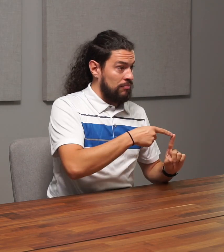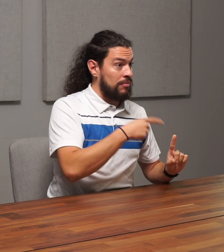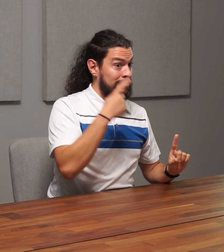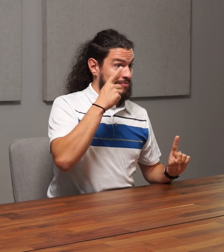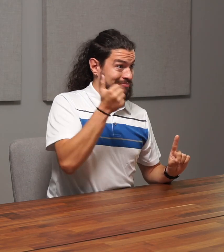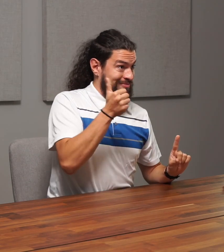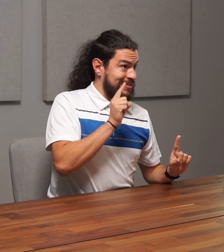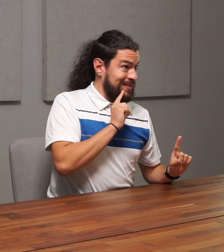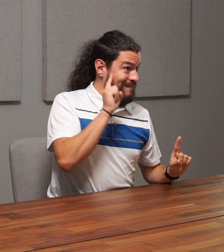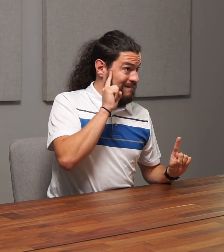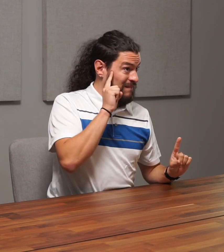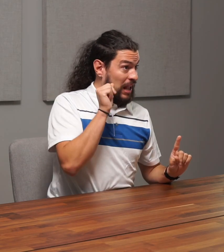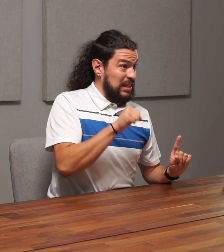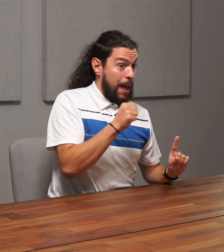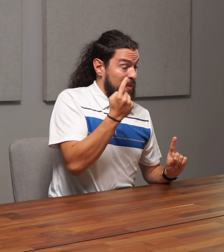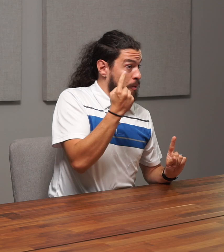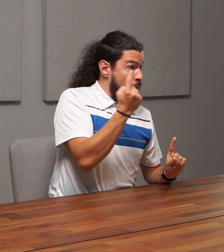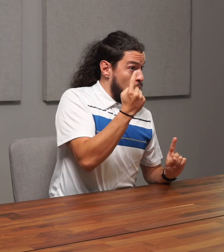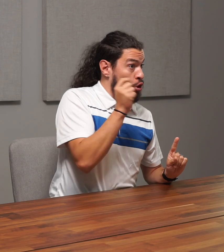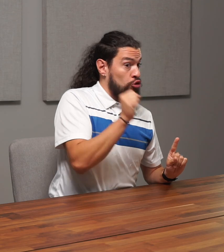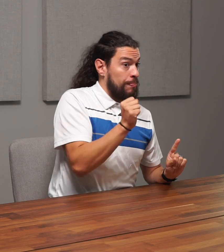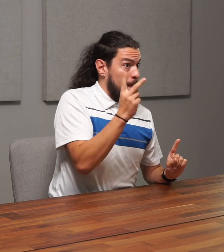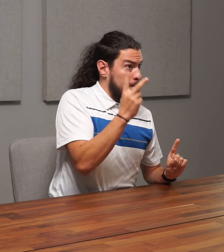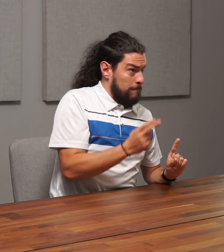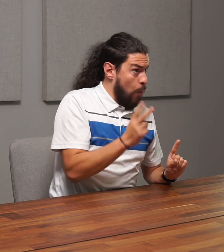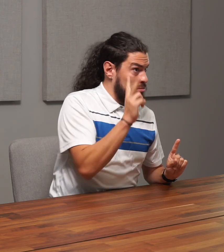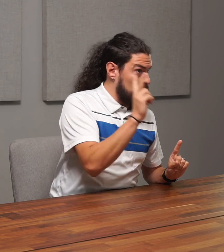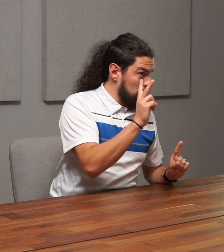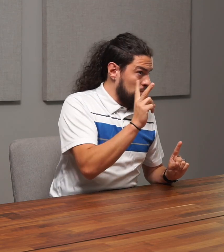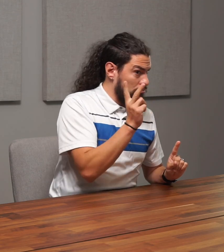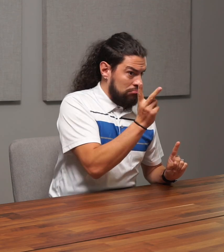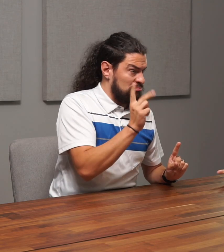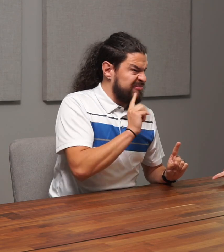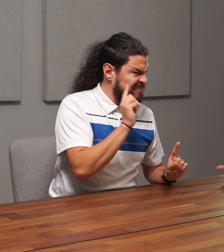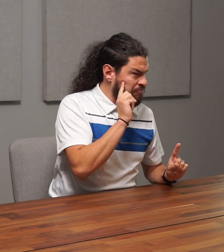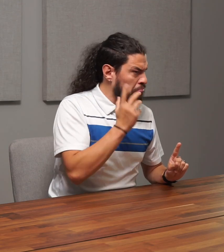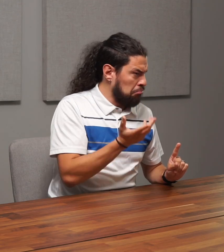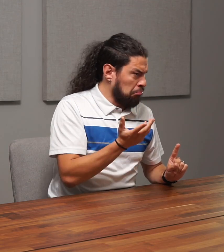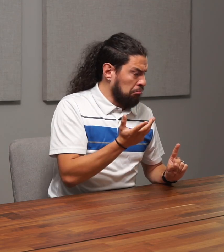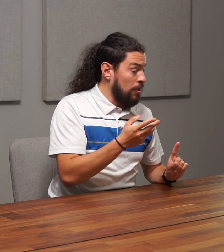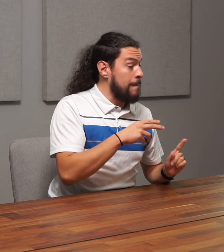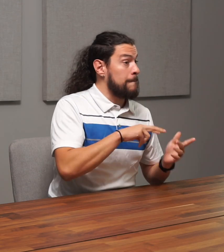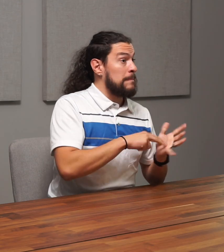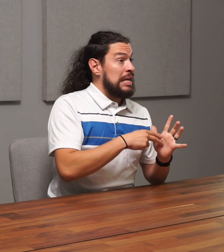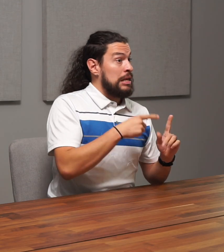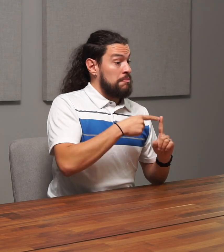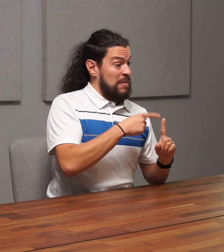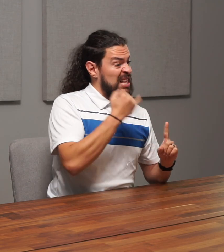born biologically or adopted through parents who are deaf either one or both parents who are deaf